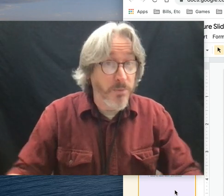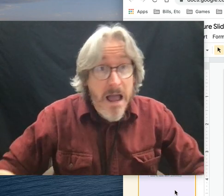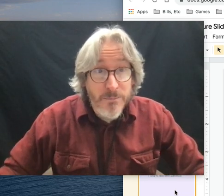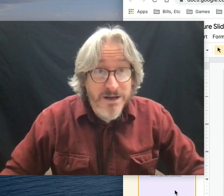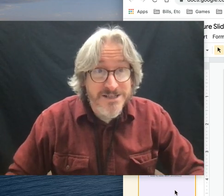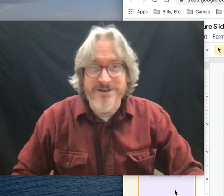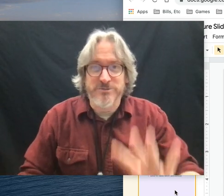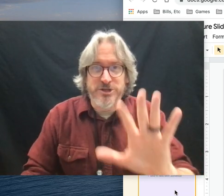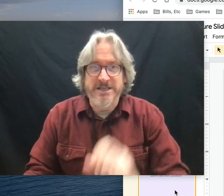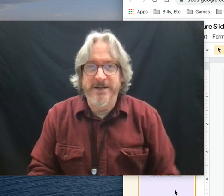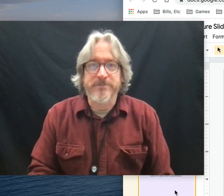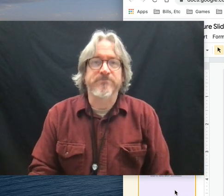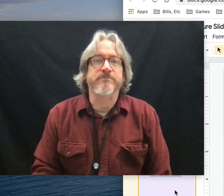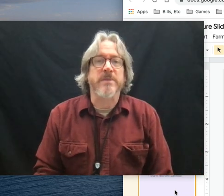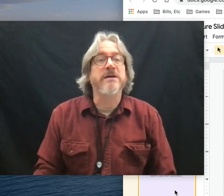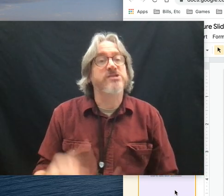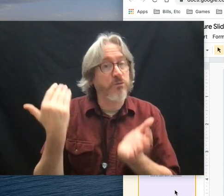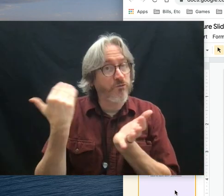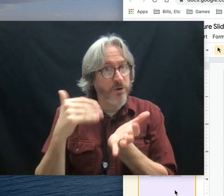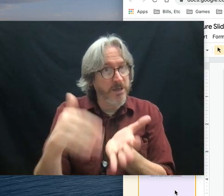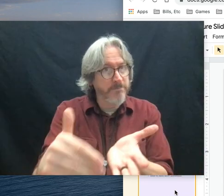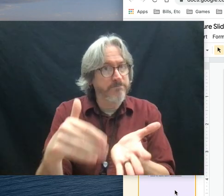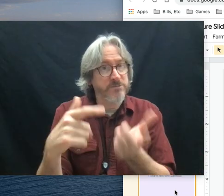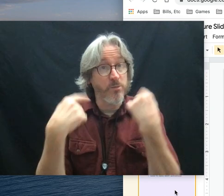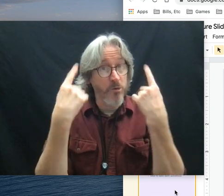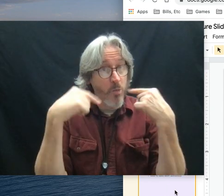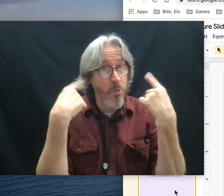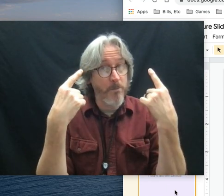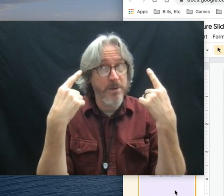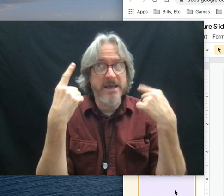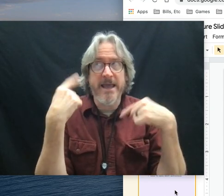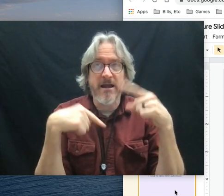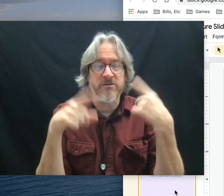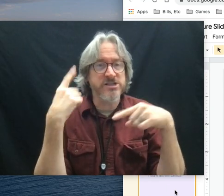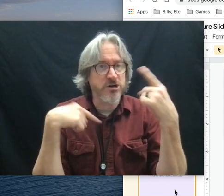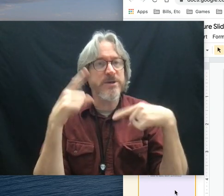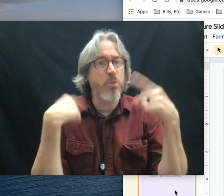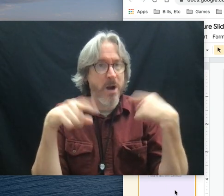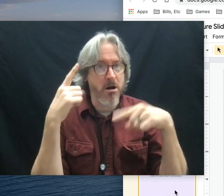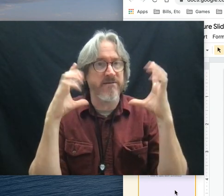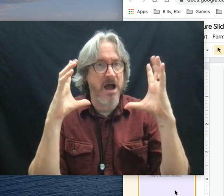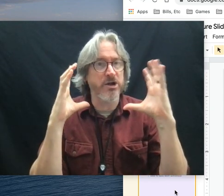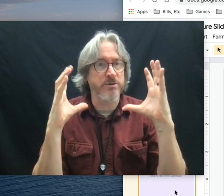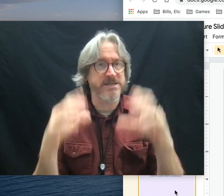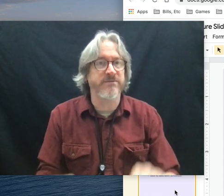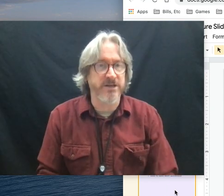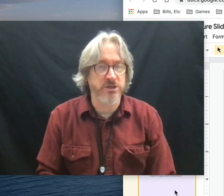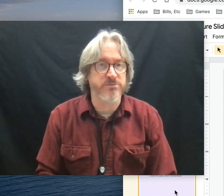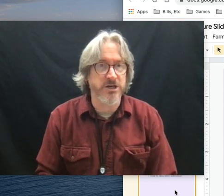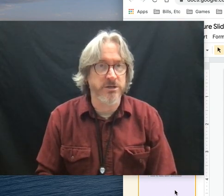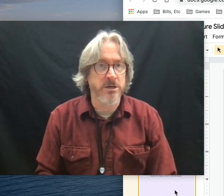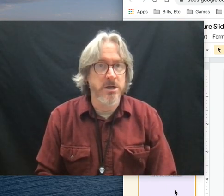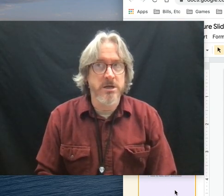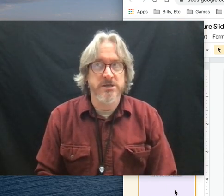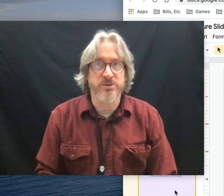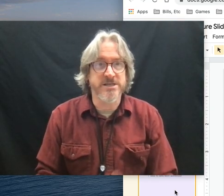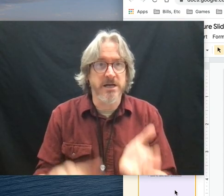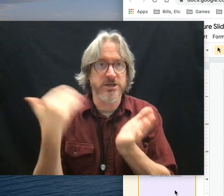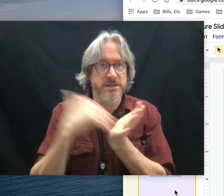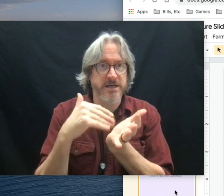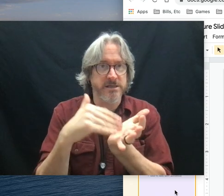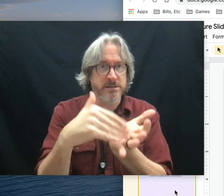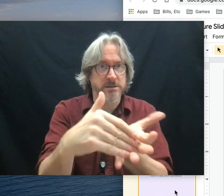We go to Blockbuster. Just kidding. So frequently. So start to be aware of how you're using facial expression. So